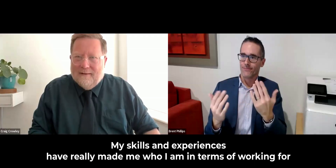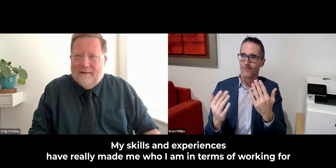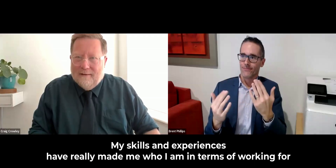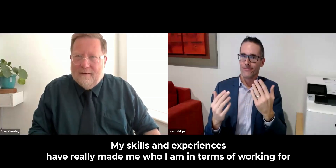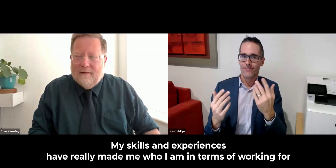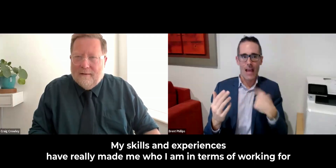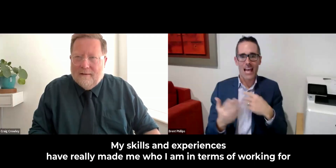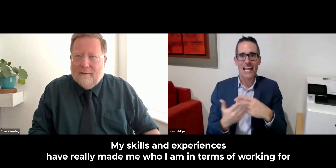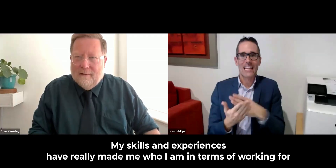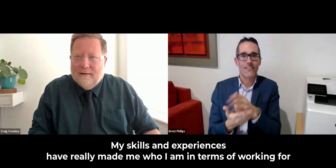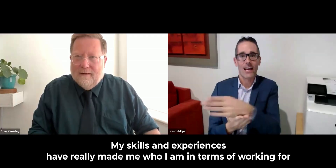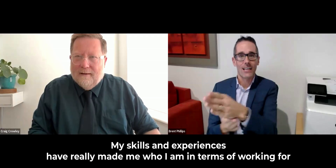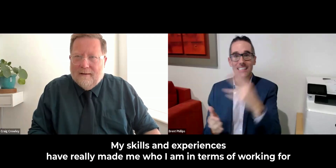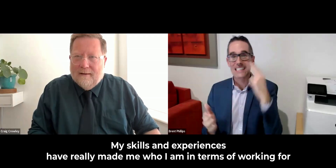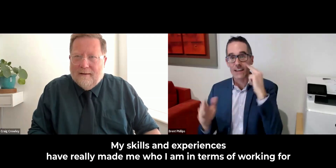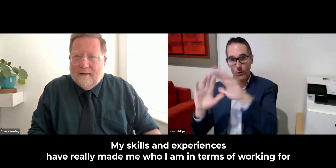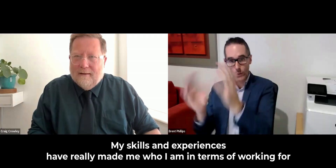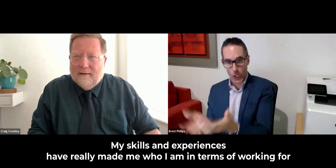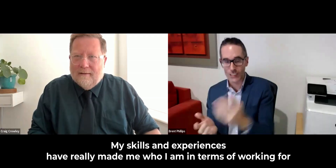My skills and